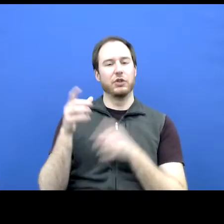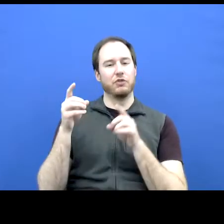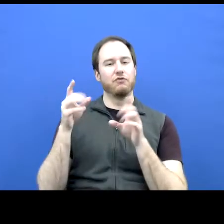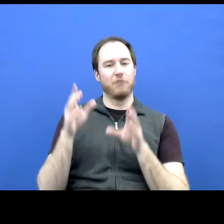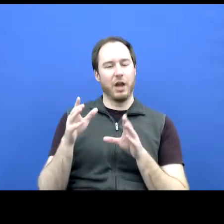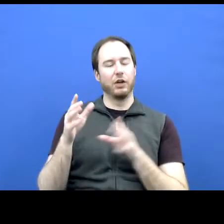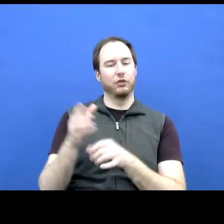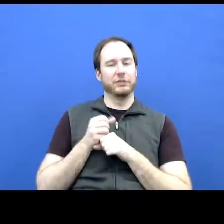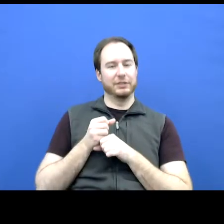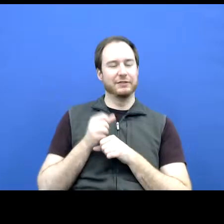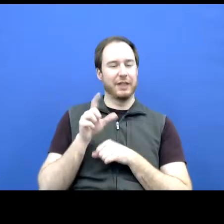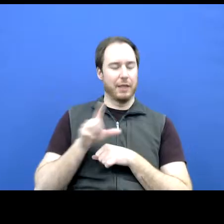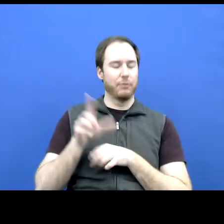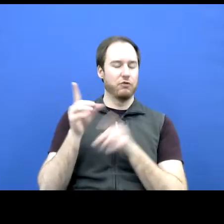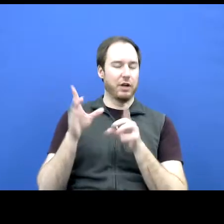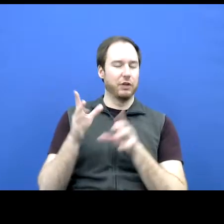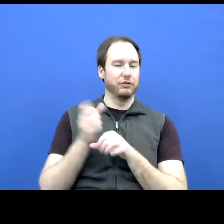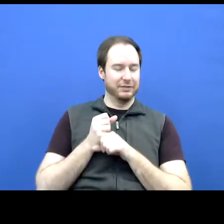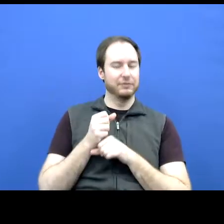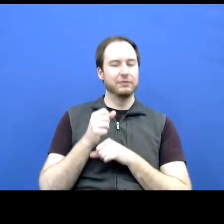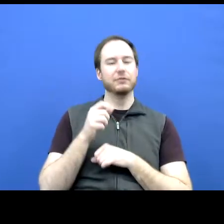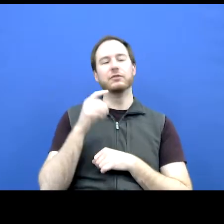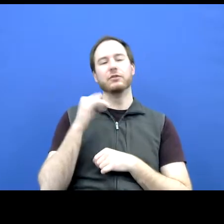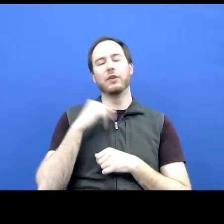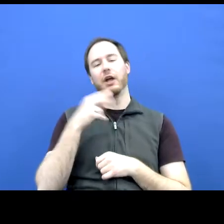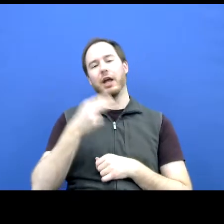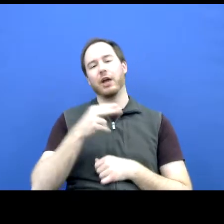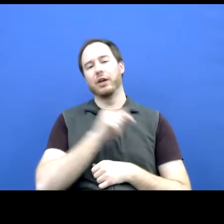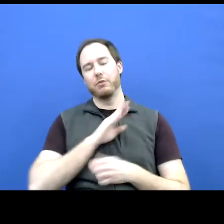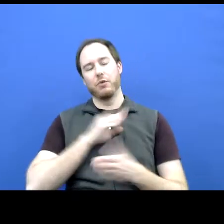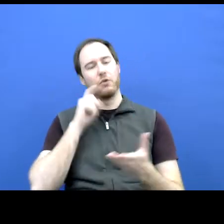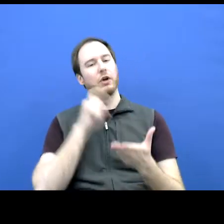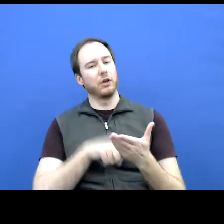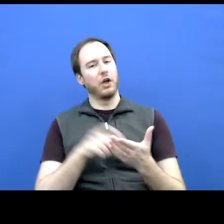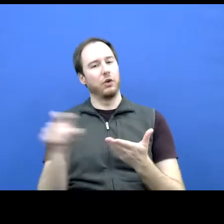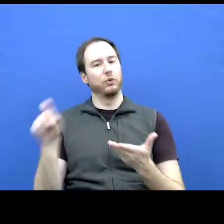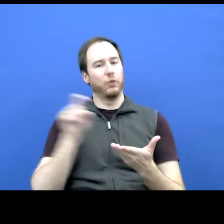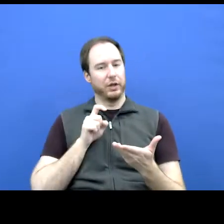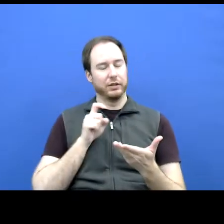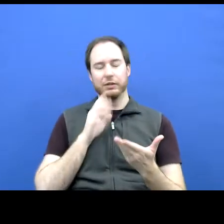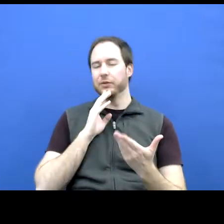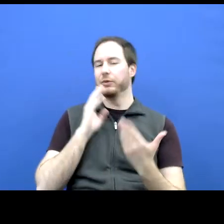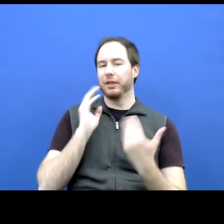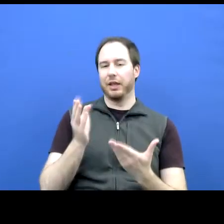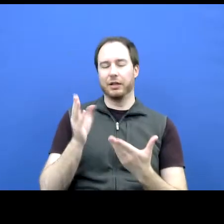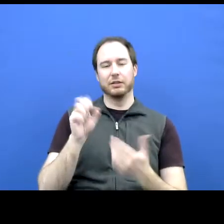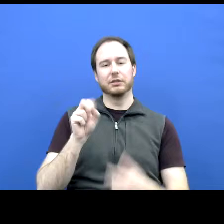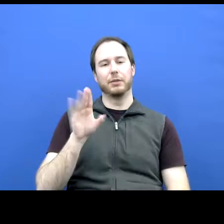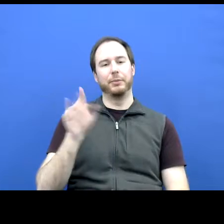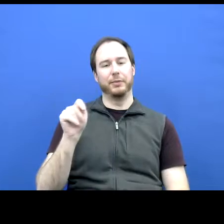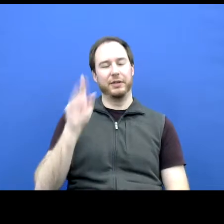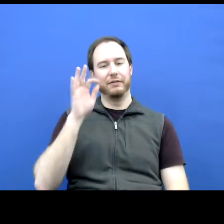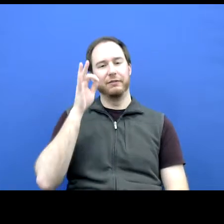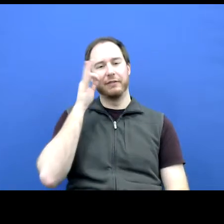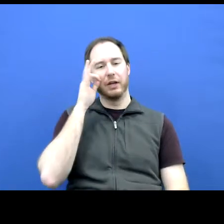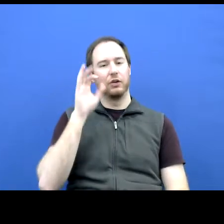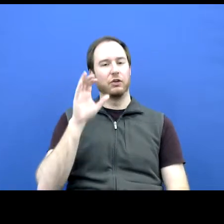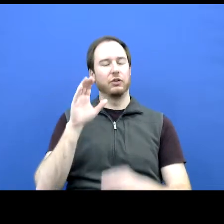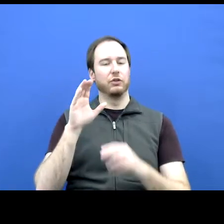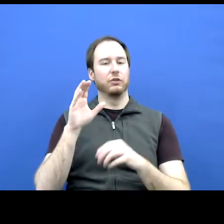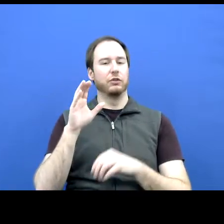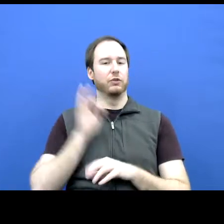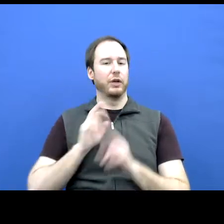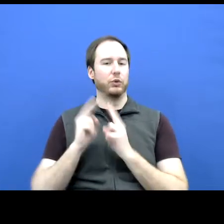director, therefore be it resolved that the Henrietta Town Board acknowledges this donation. Thanks to Summit Federal Credit Union for